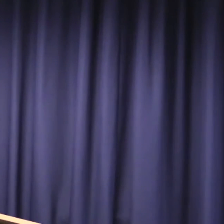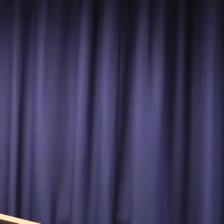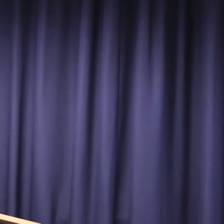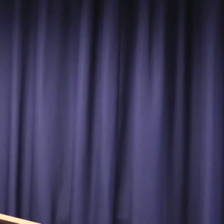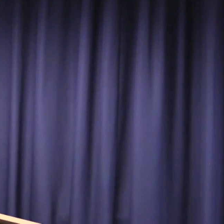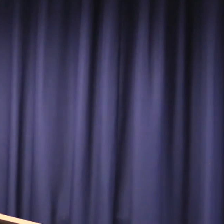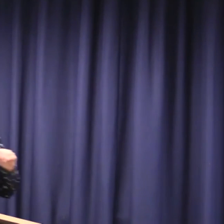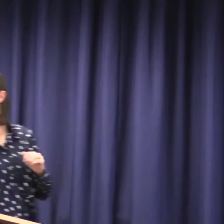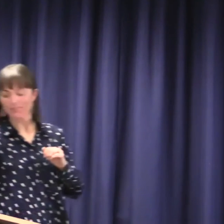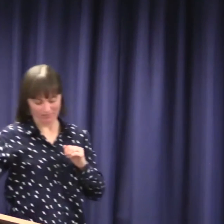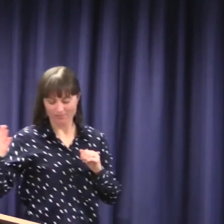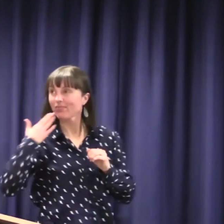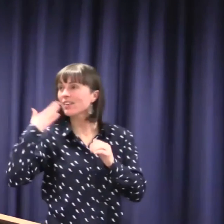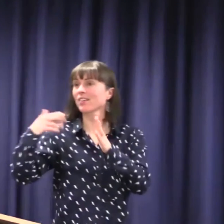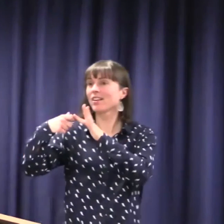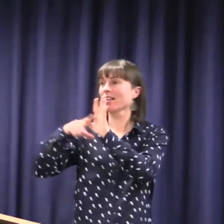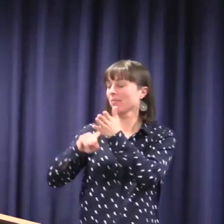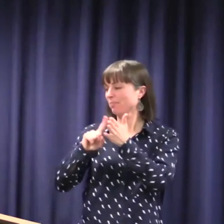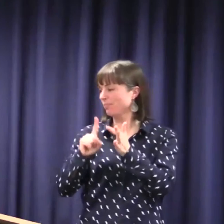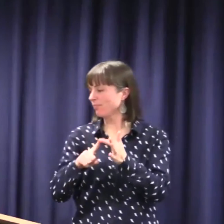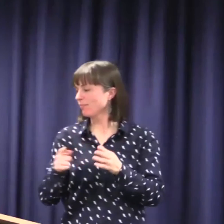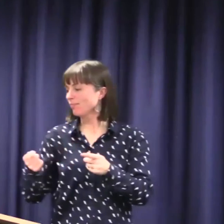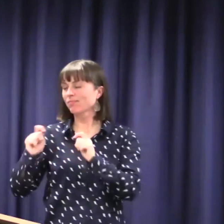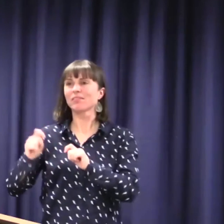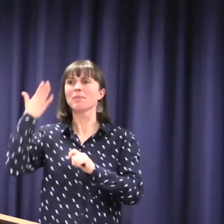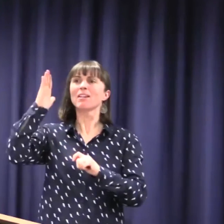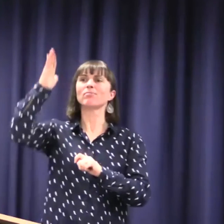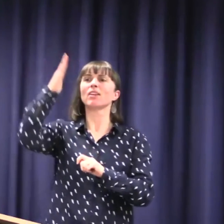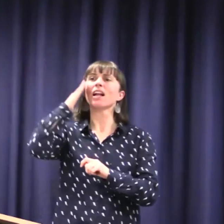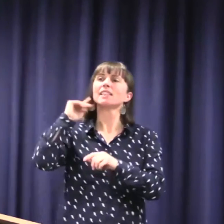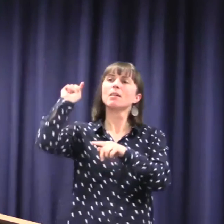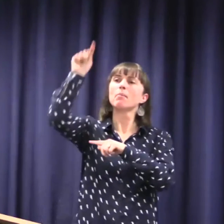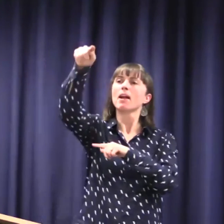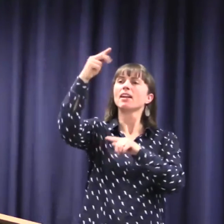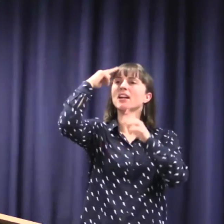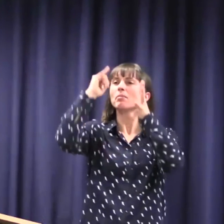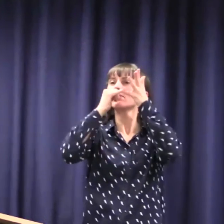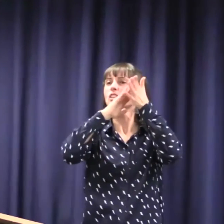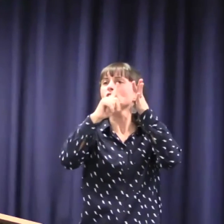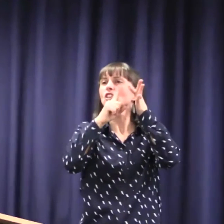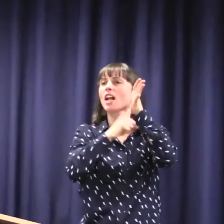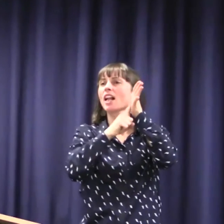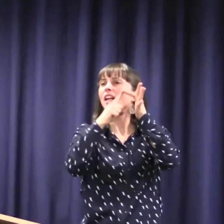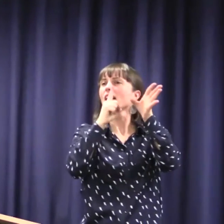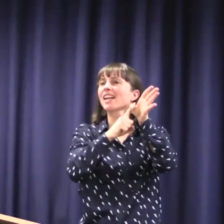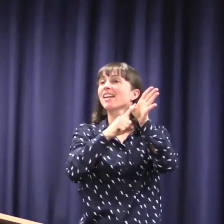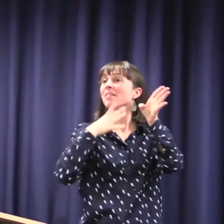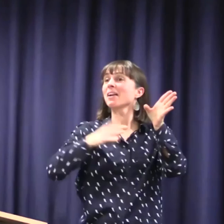Thank you, Kyle. We've got a lady up the